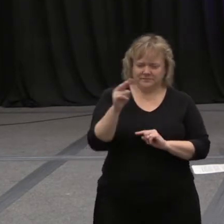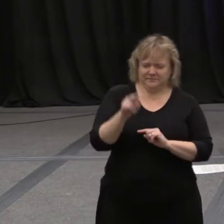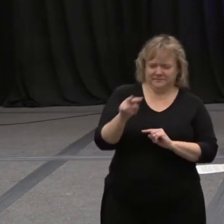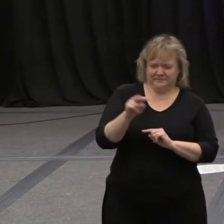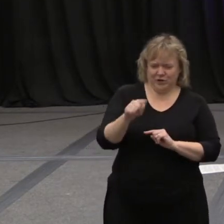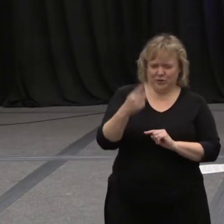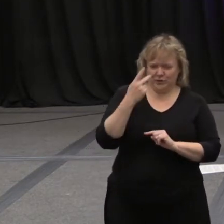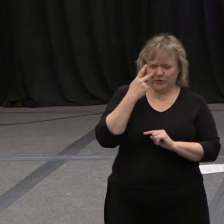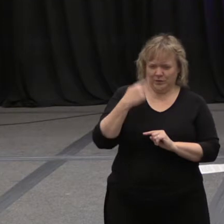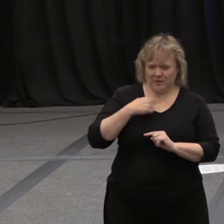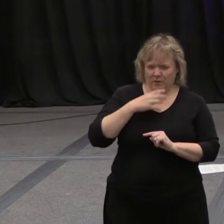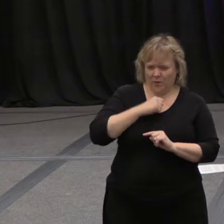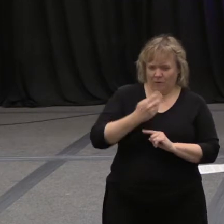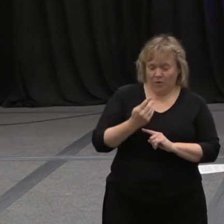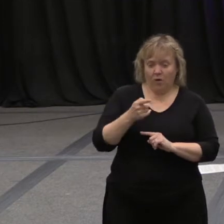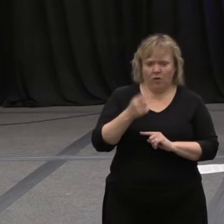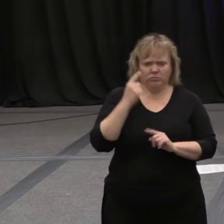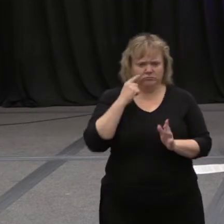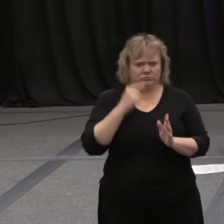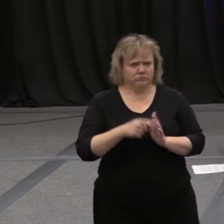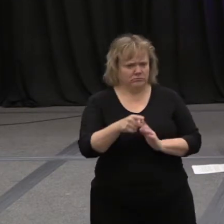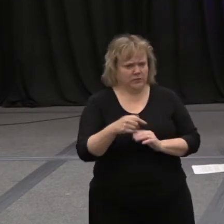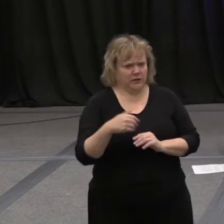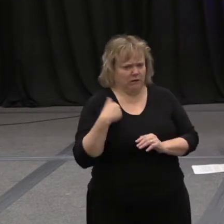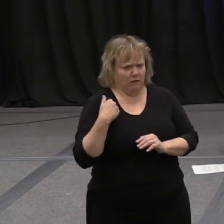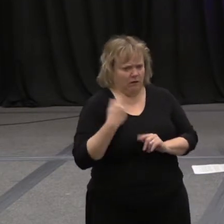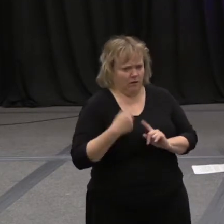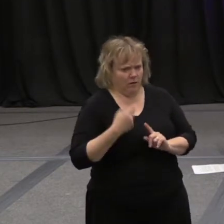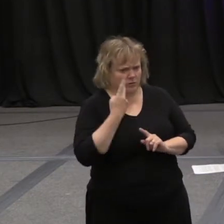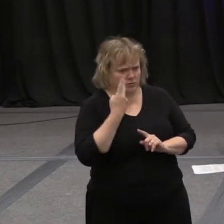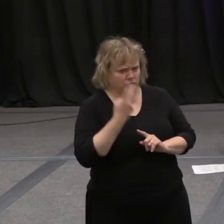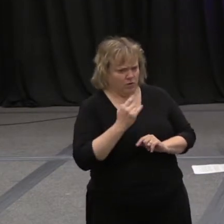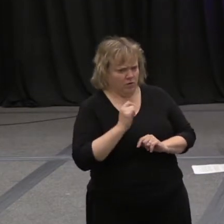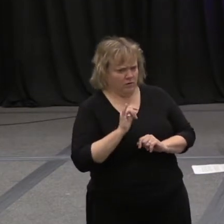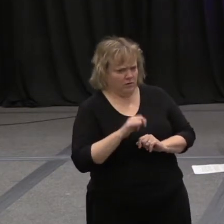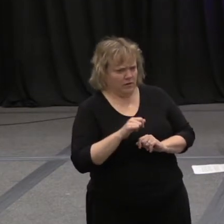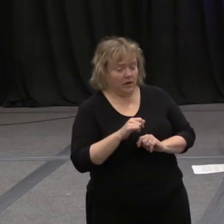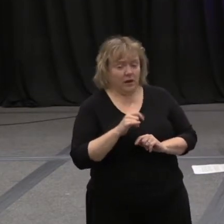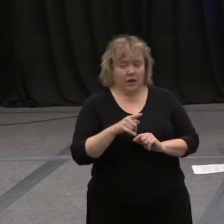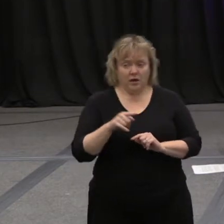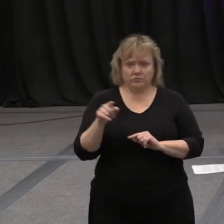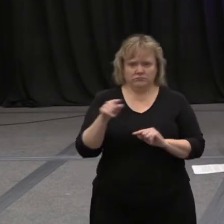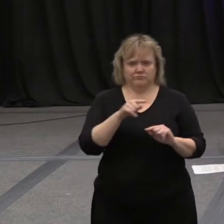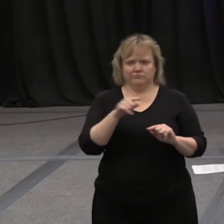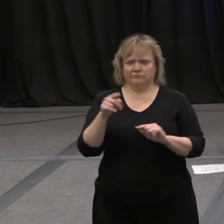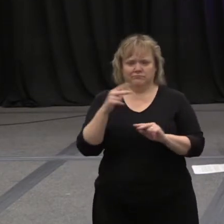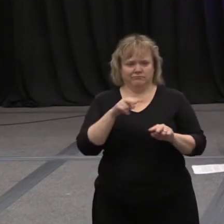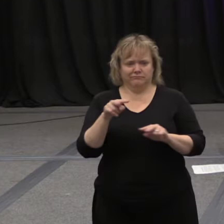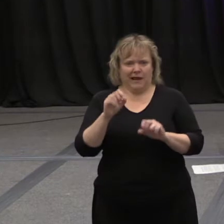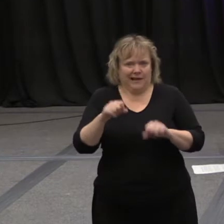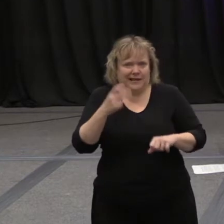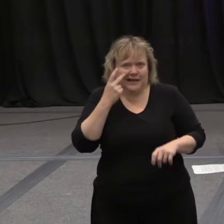were younger than that. Oh, 16. Because they automatically, the first time they meet